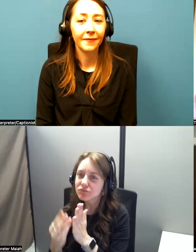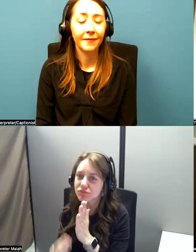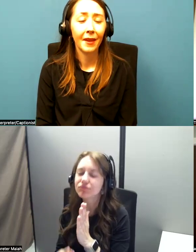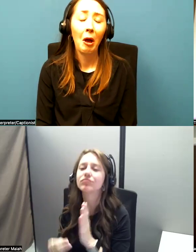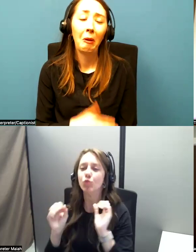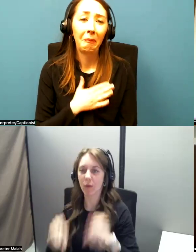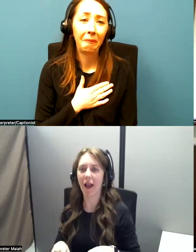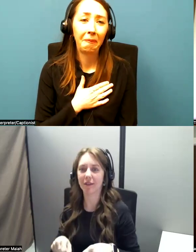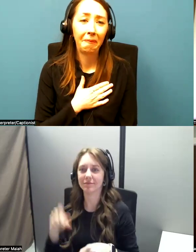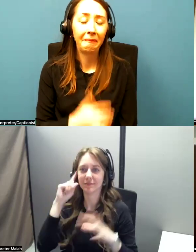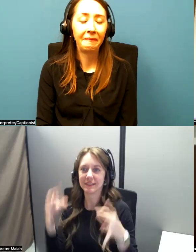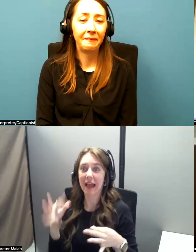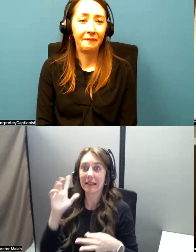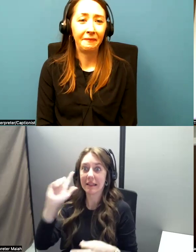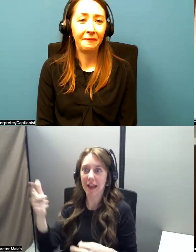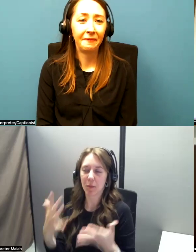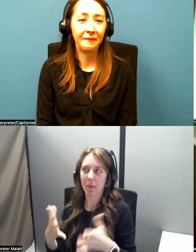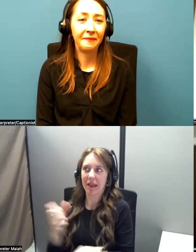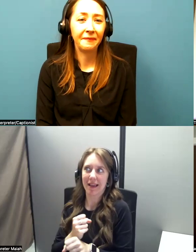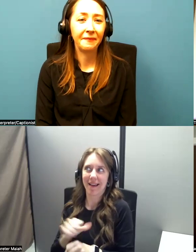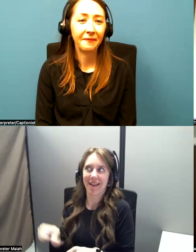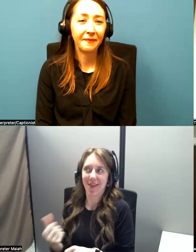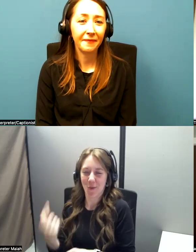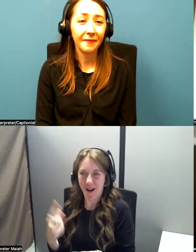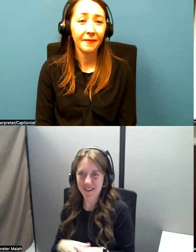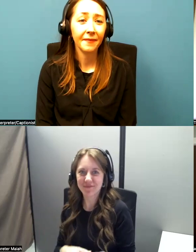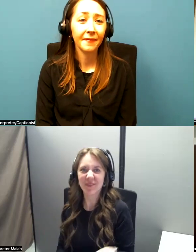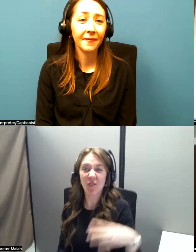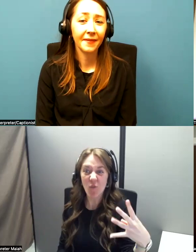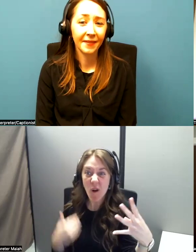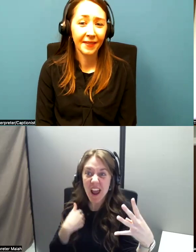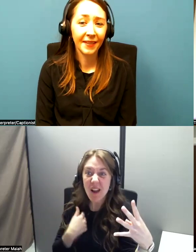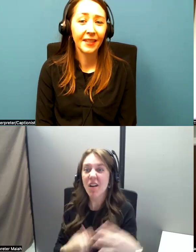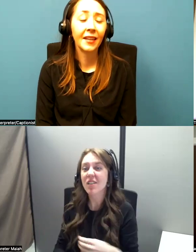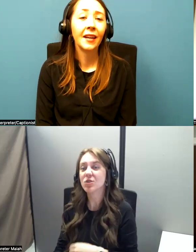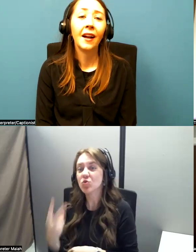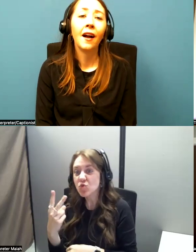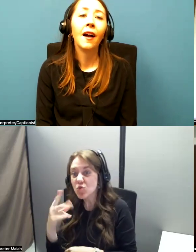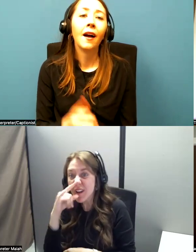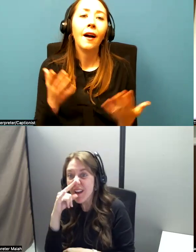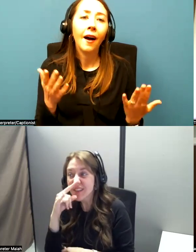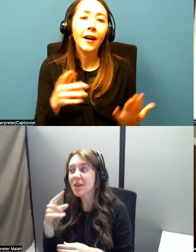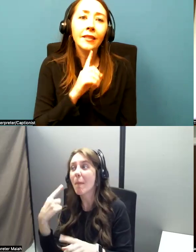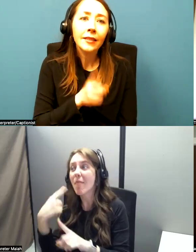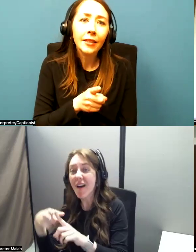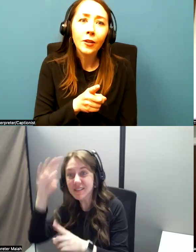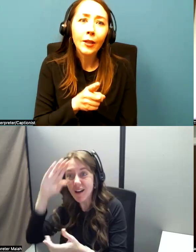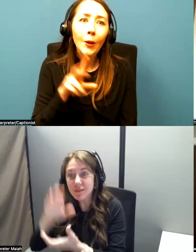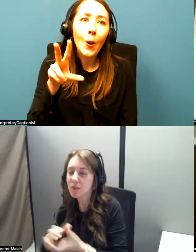Oh, Four animals is enough. With two kids Boris, and a husband, come I'm good. on.